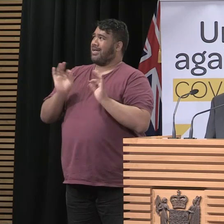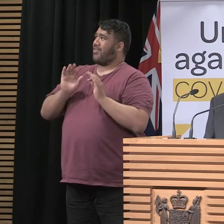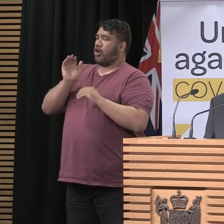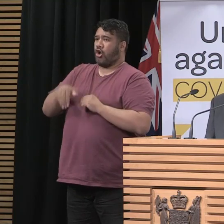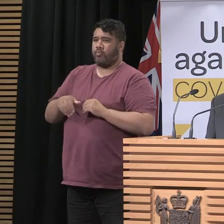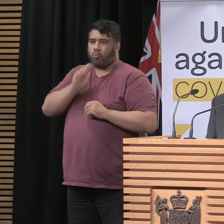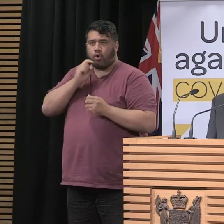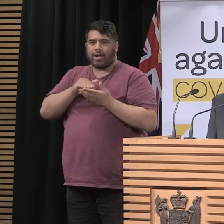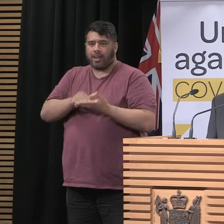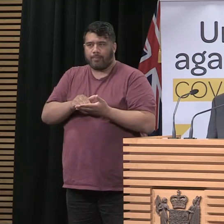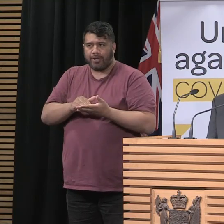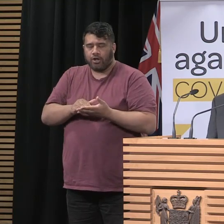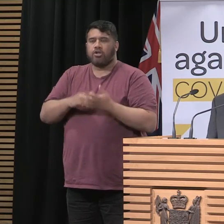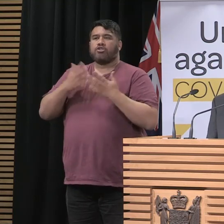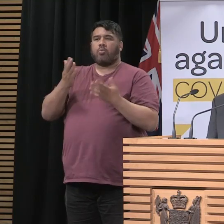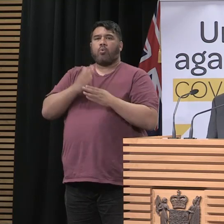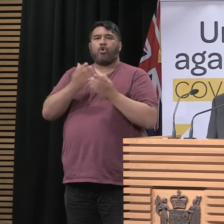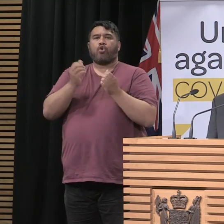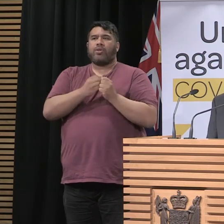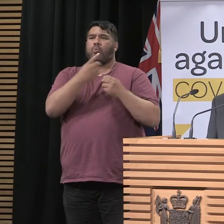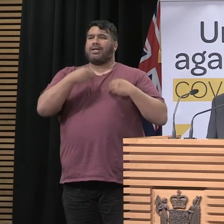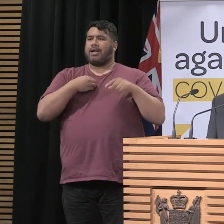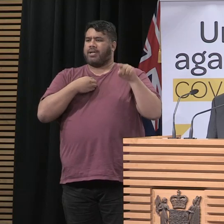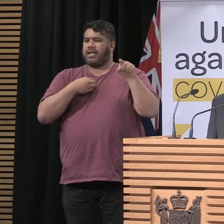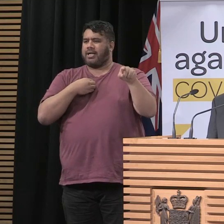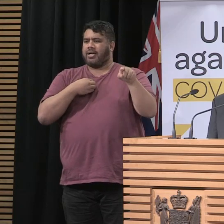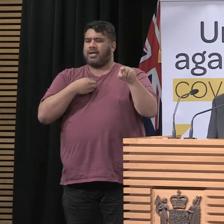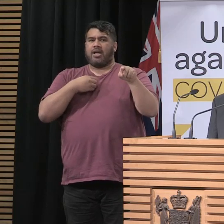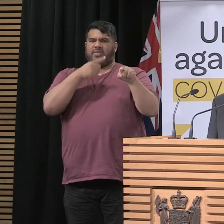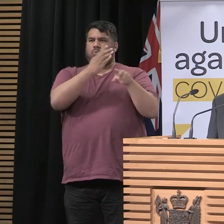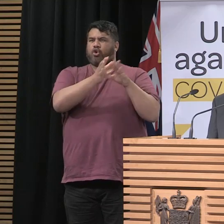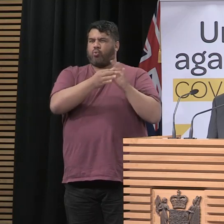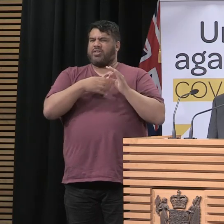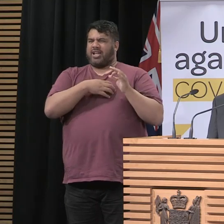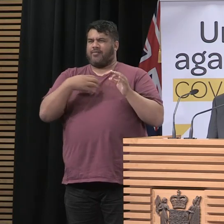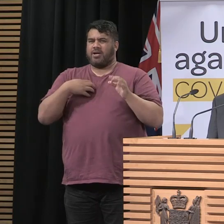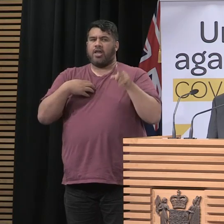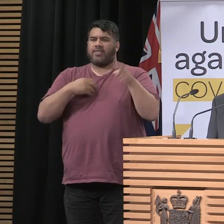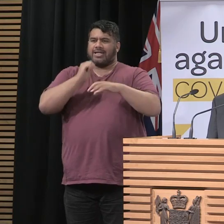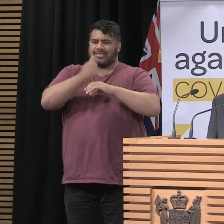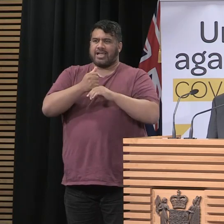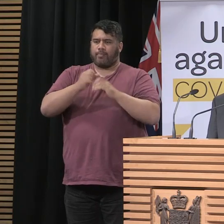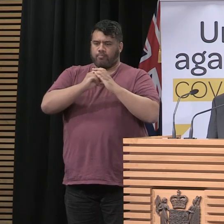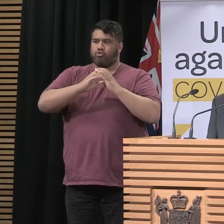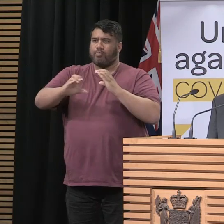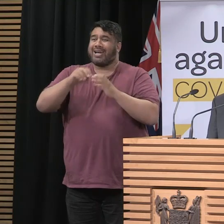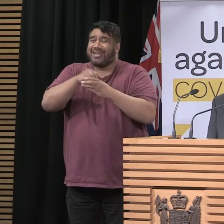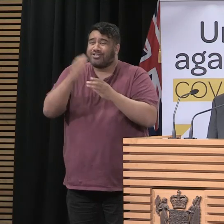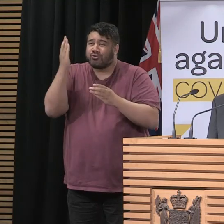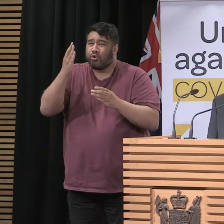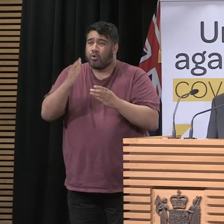We are working for N4L, which is a Crown-owned company that does the fibre into schools, to create connectivity wherever